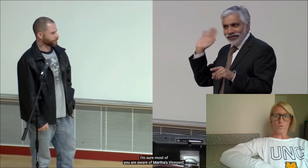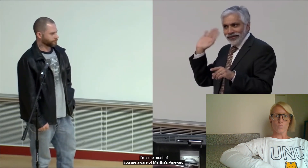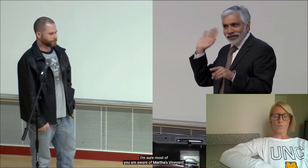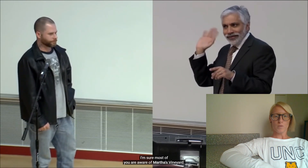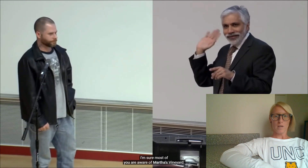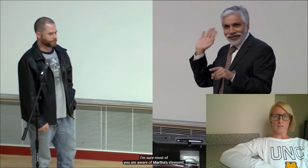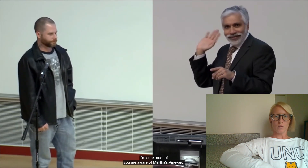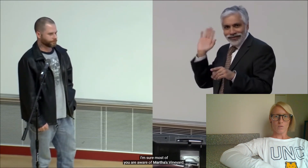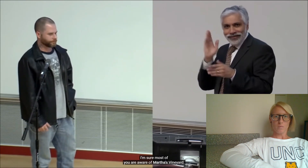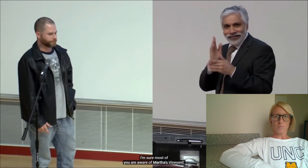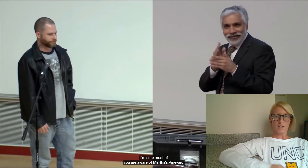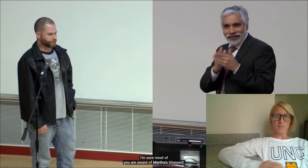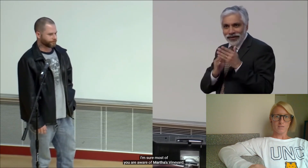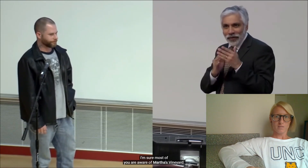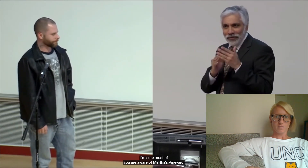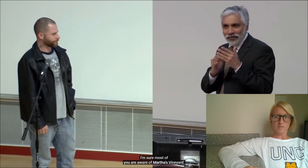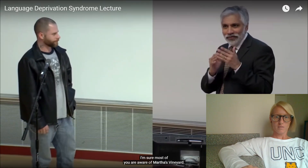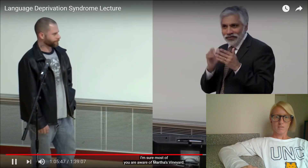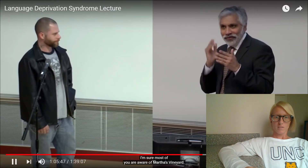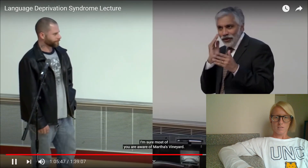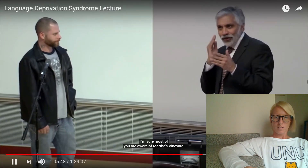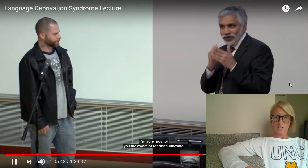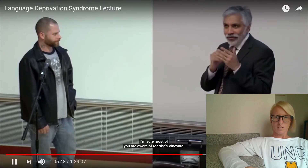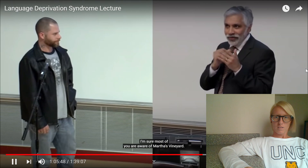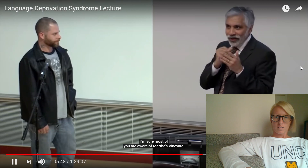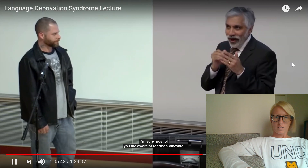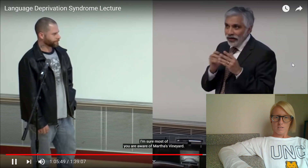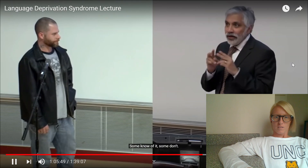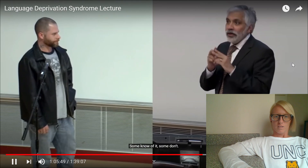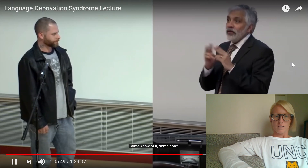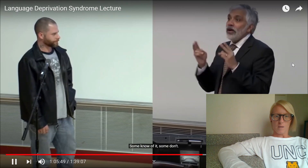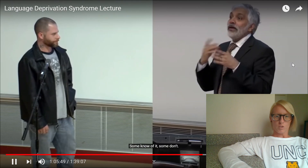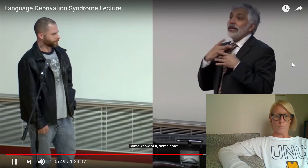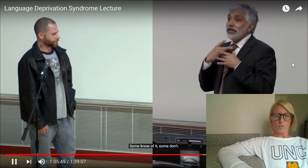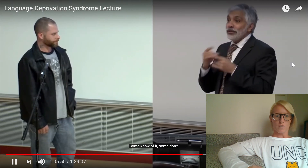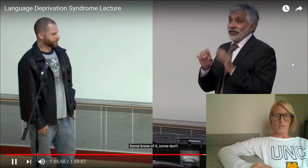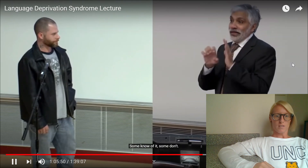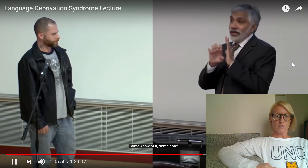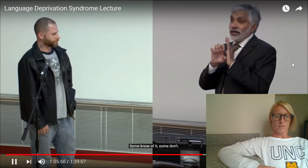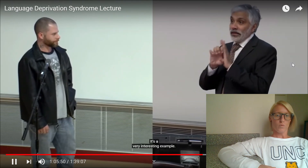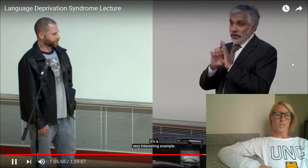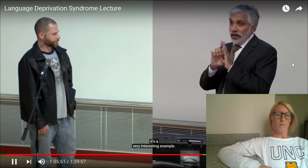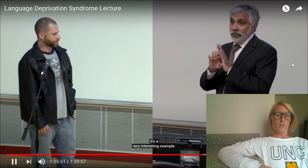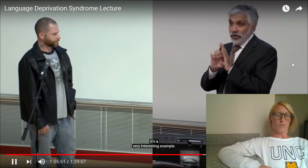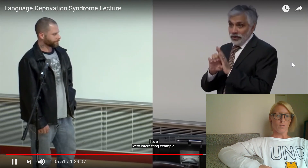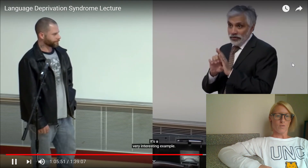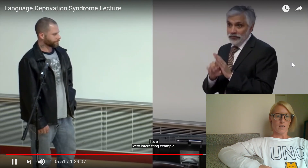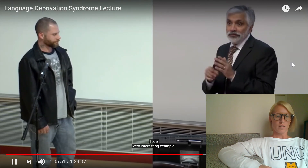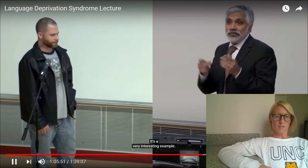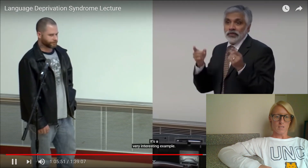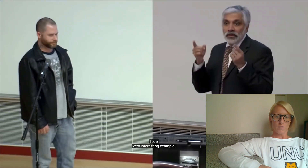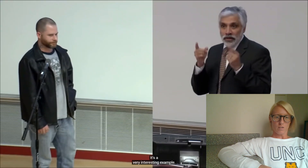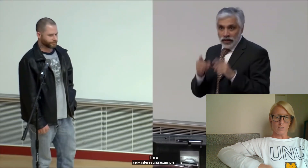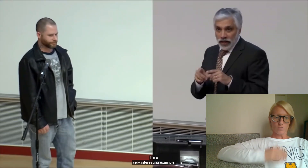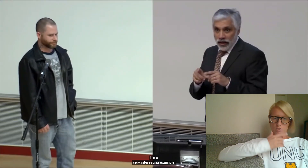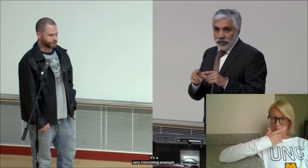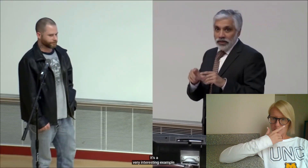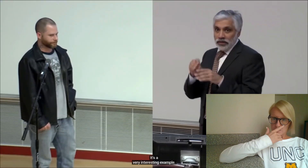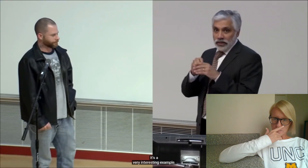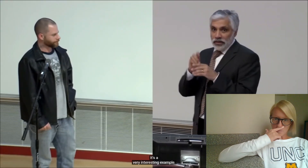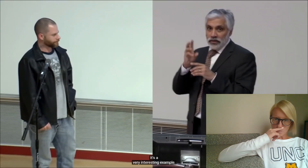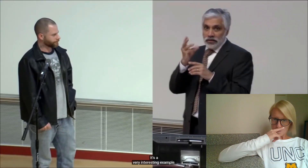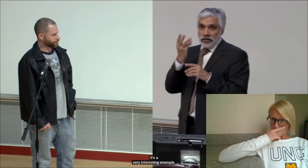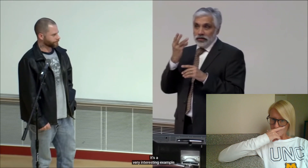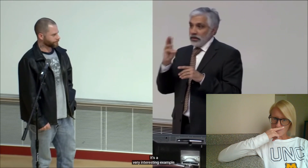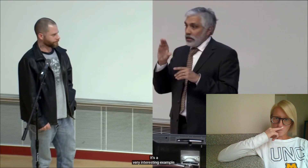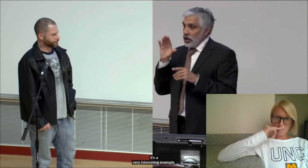I'm sure most of you are aware of Martha's Vineyard. Some know of I'm it sure and most some of us- don't. It's some a of them very know that. interesting It's a very example.